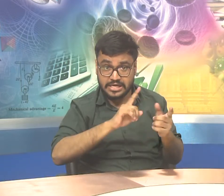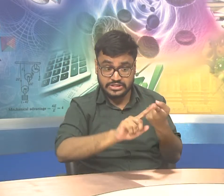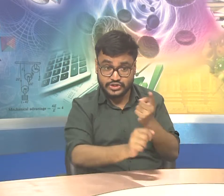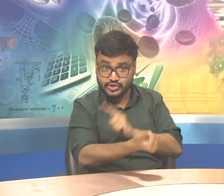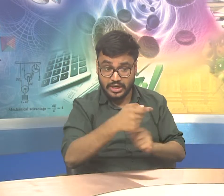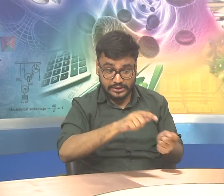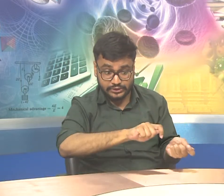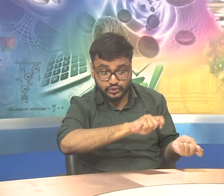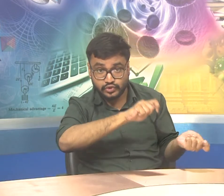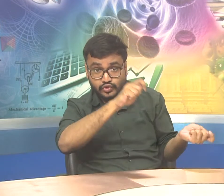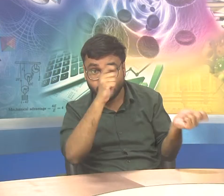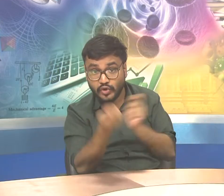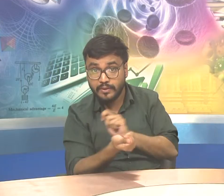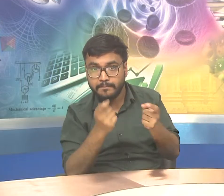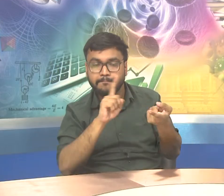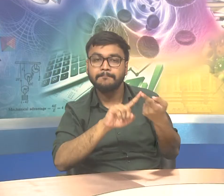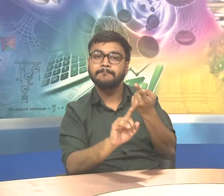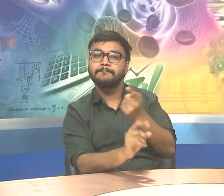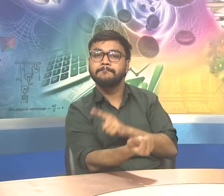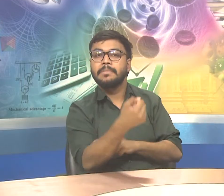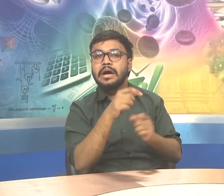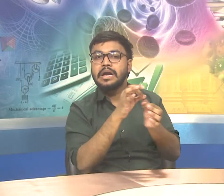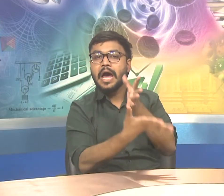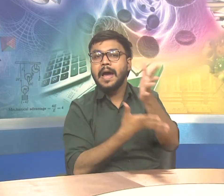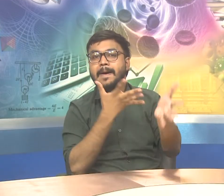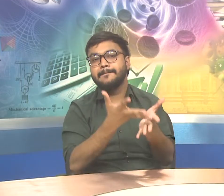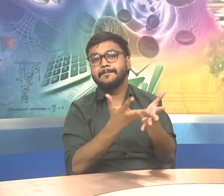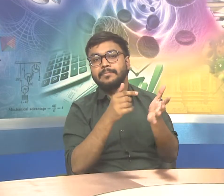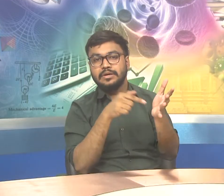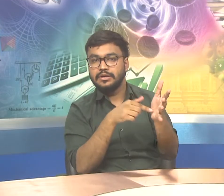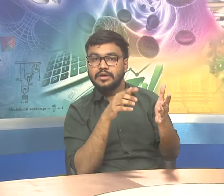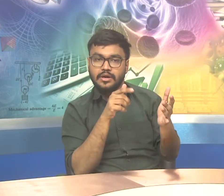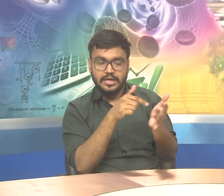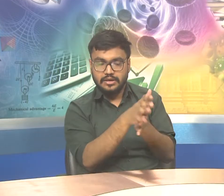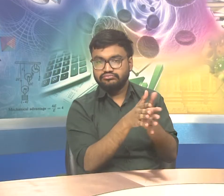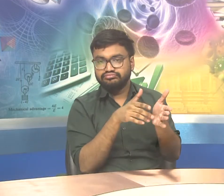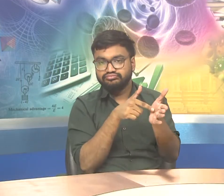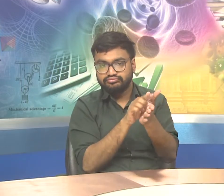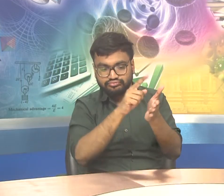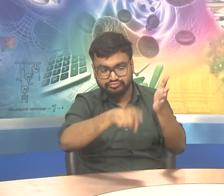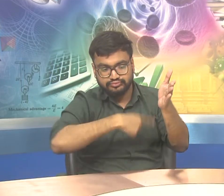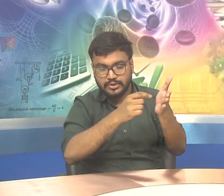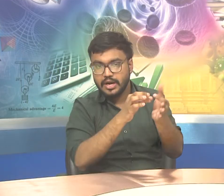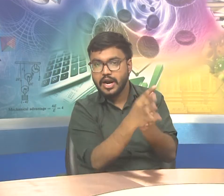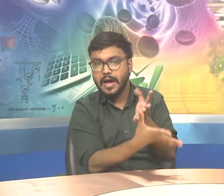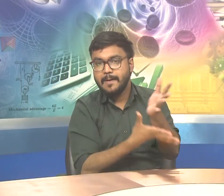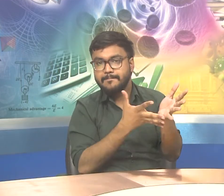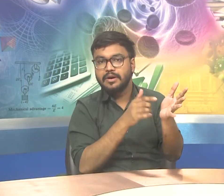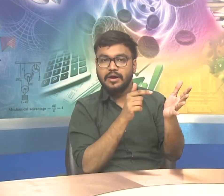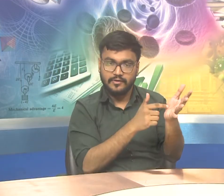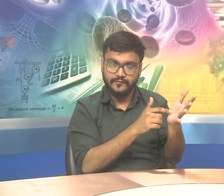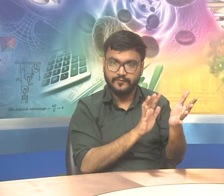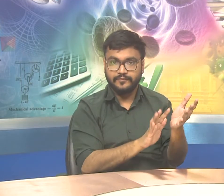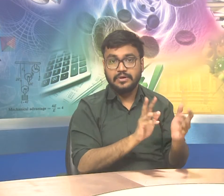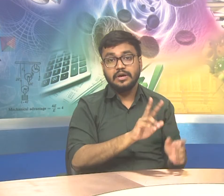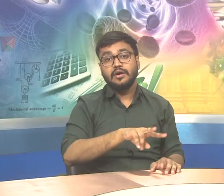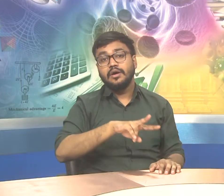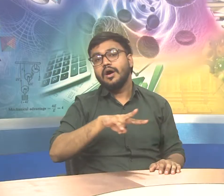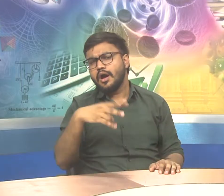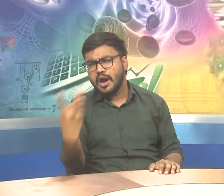For example, suddenly brake on a moving cycle, or rubbing hands